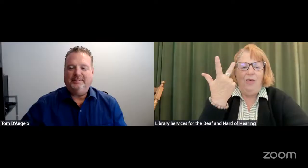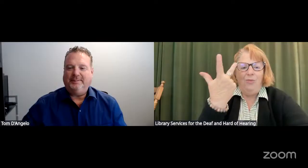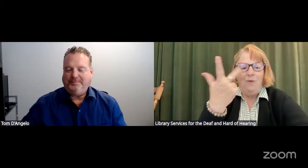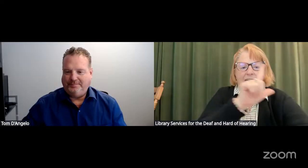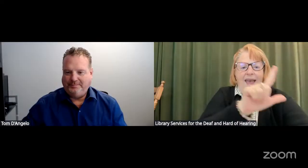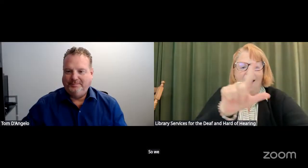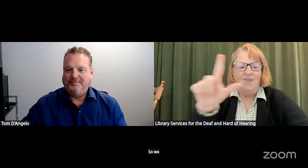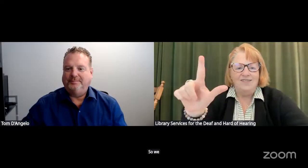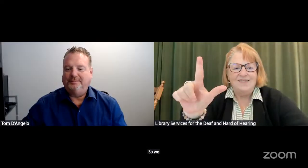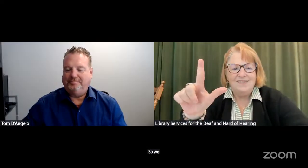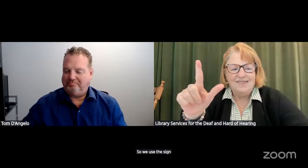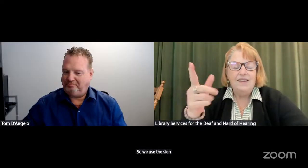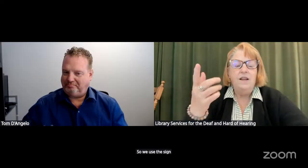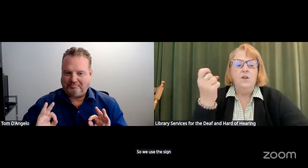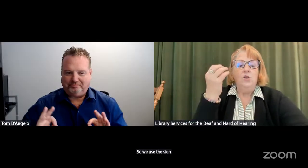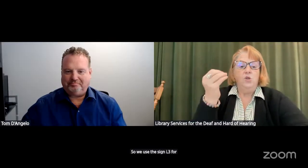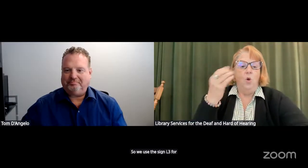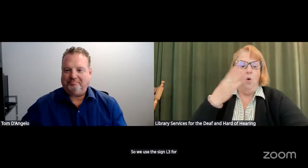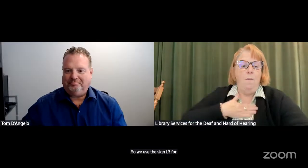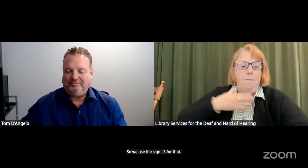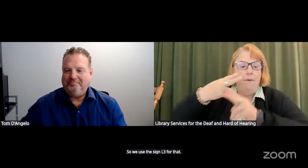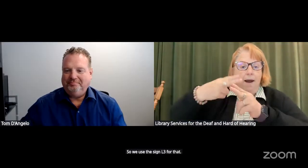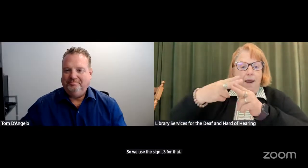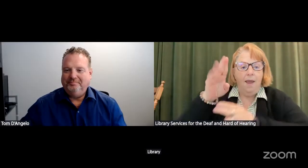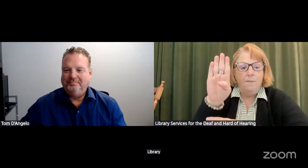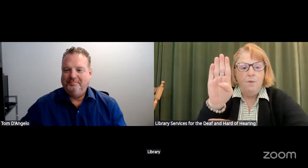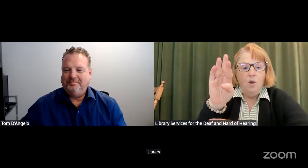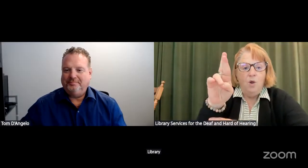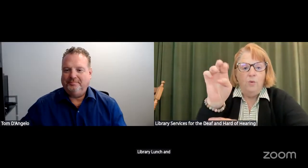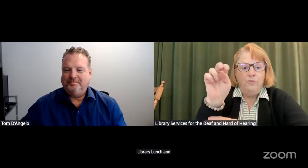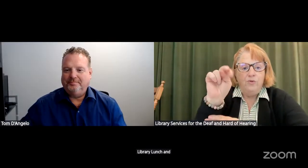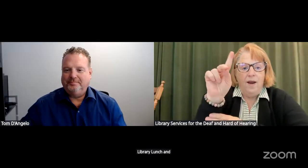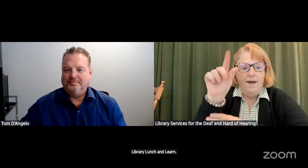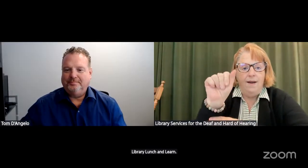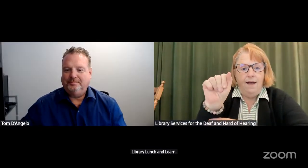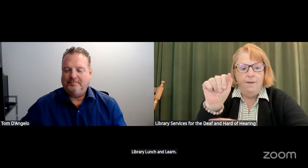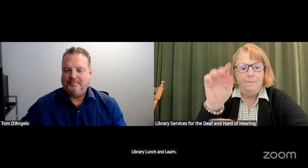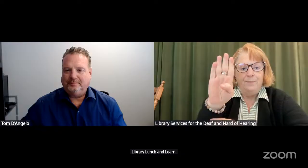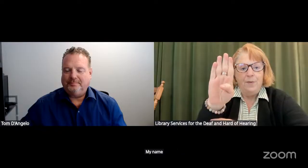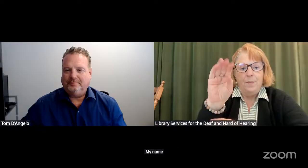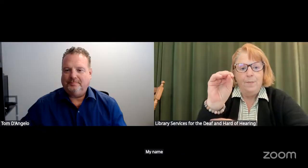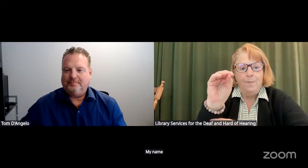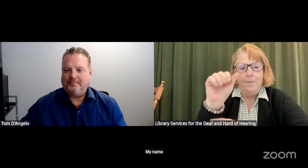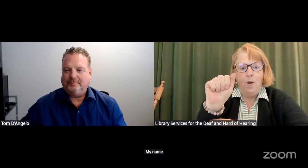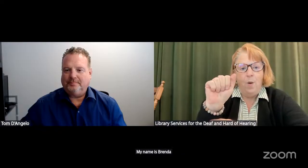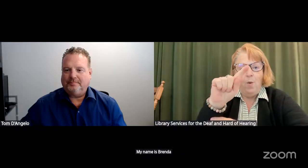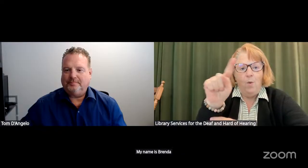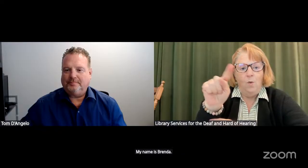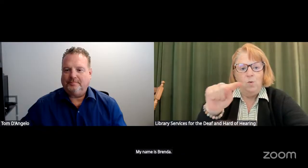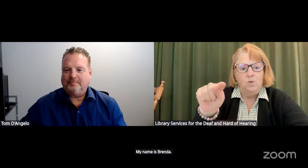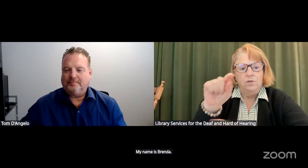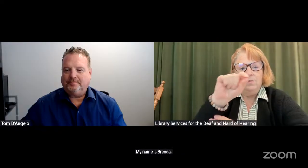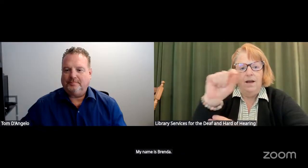So we use the sign L3 for that, library Lunch and Learn. My name is